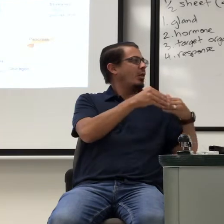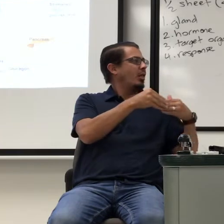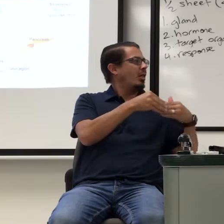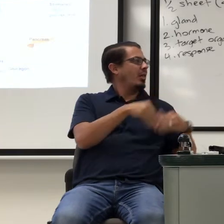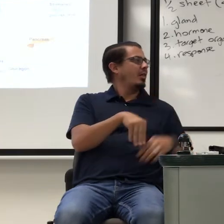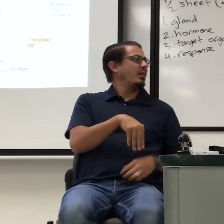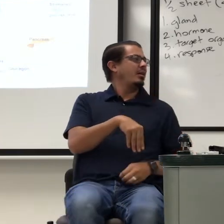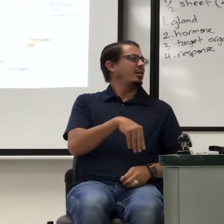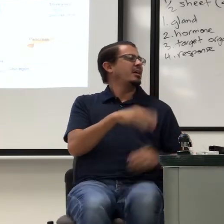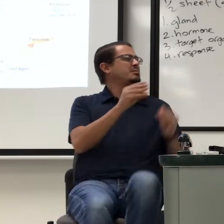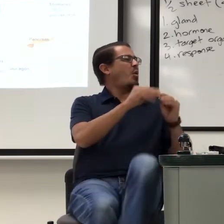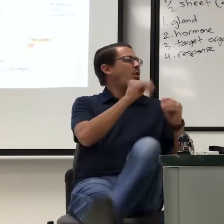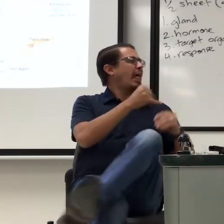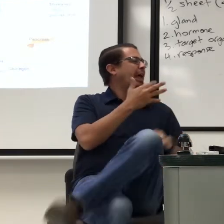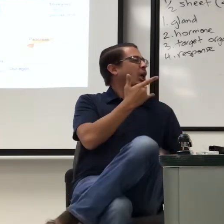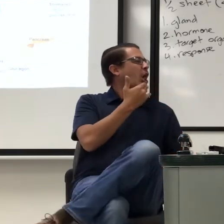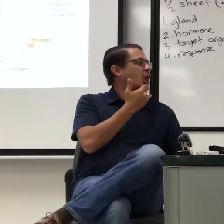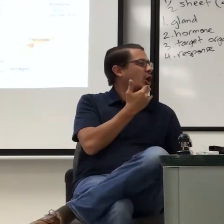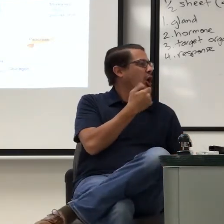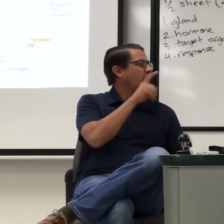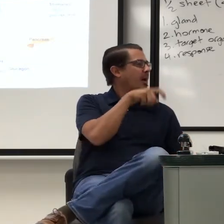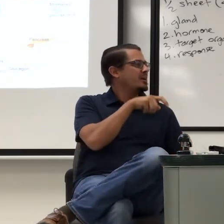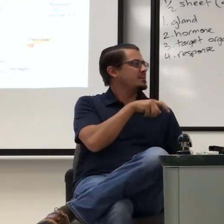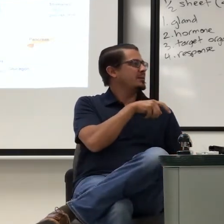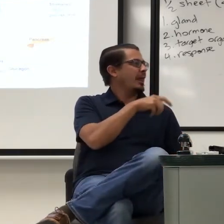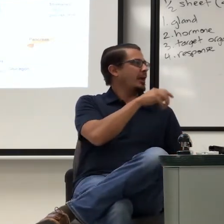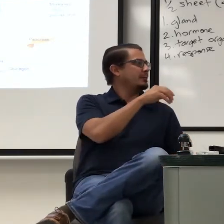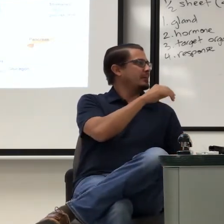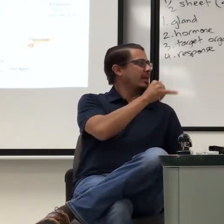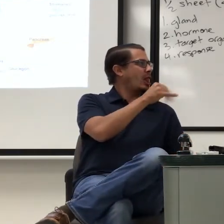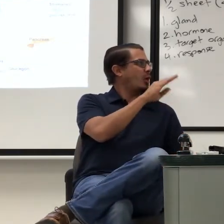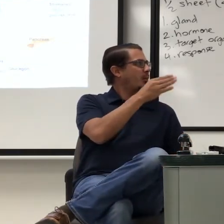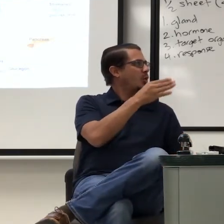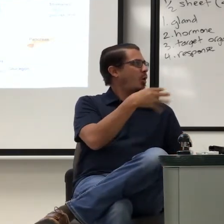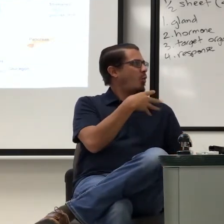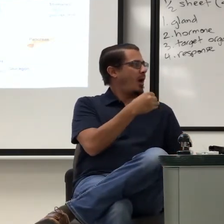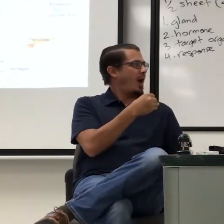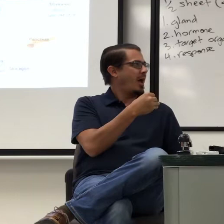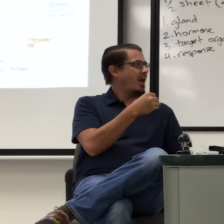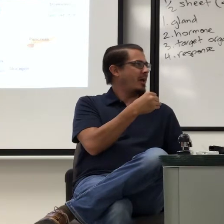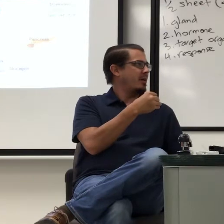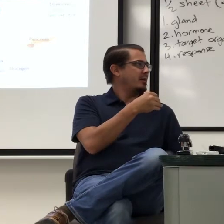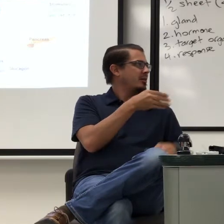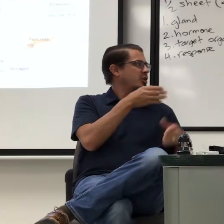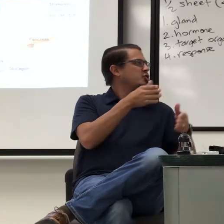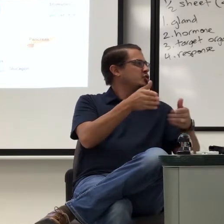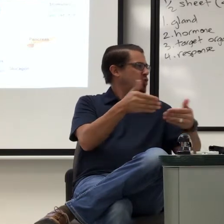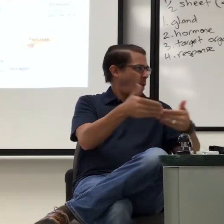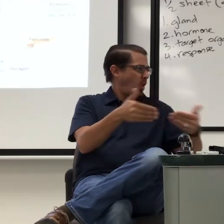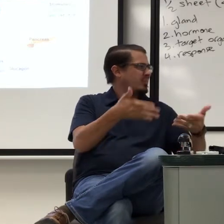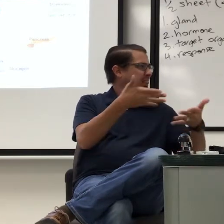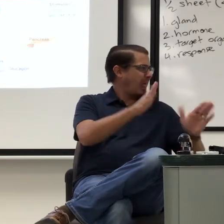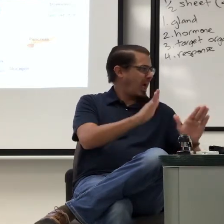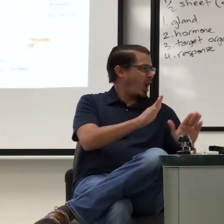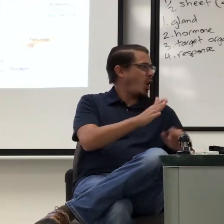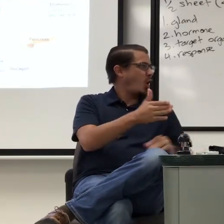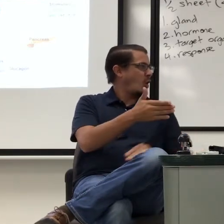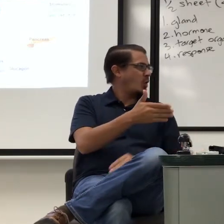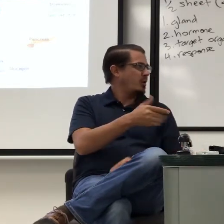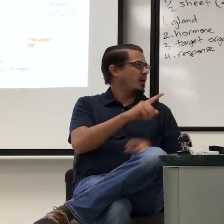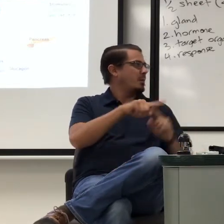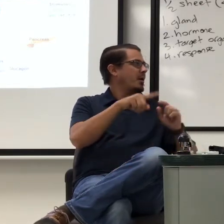I think that was enough time. I'm going to move on. I'm interested to see what you put for the bottom part of the